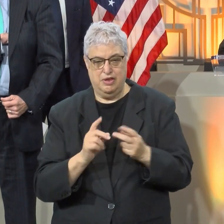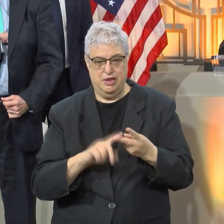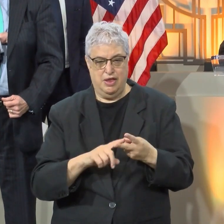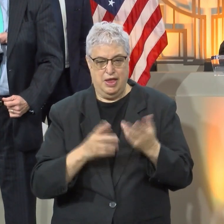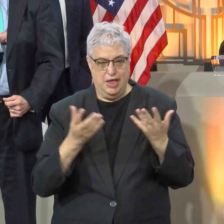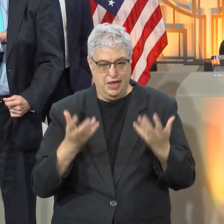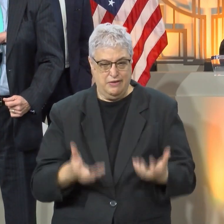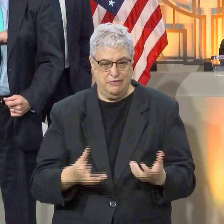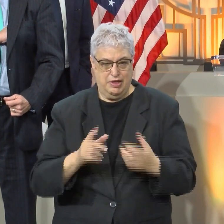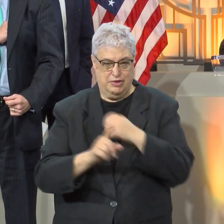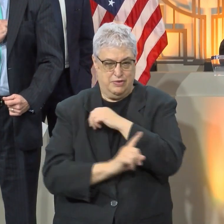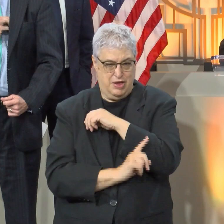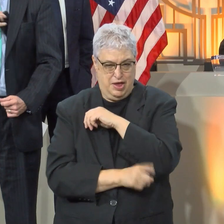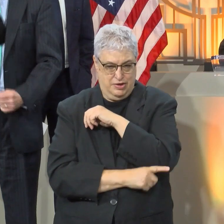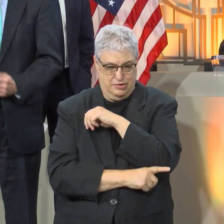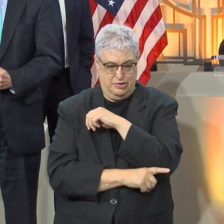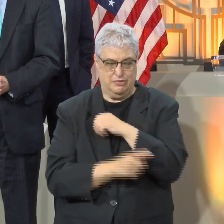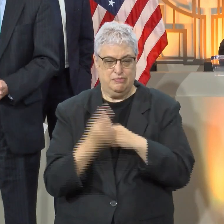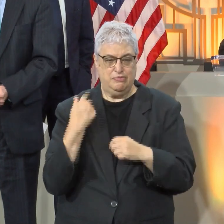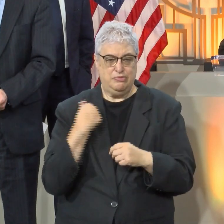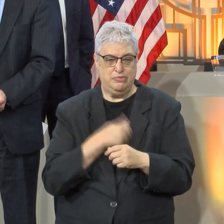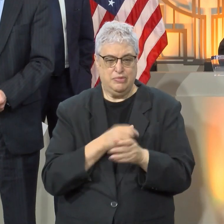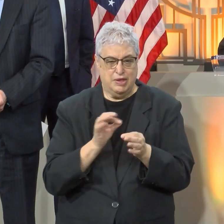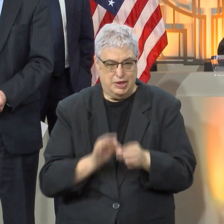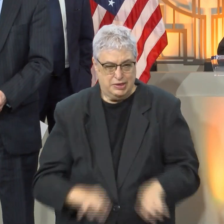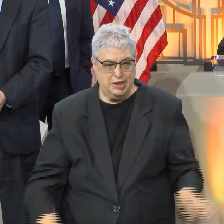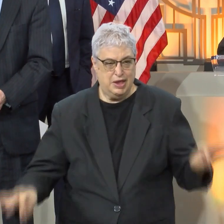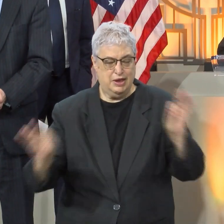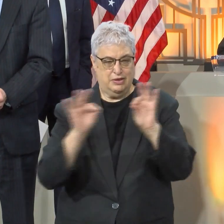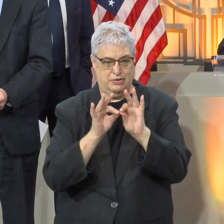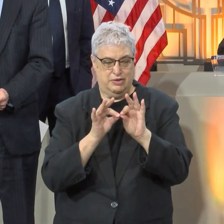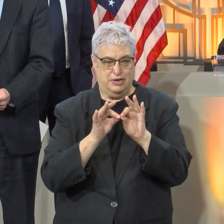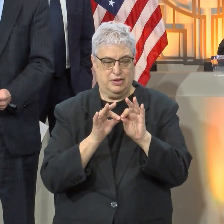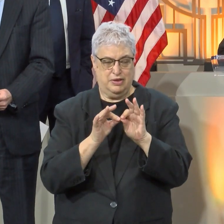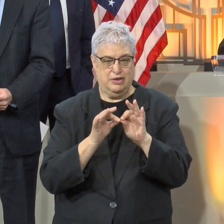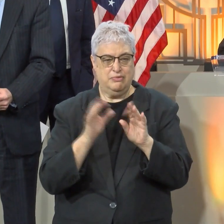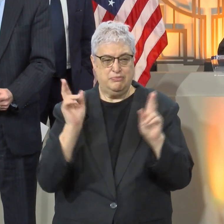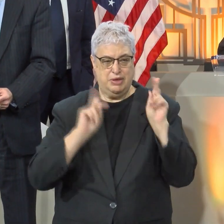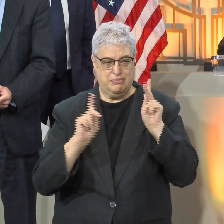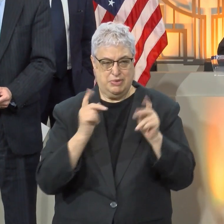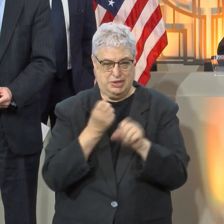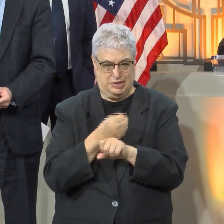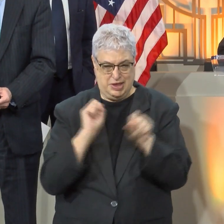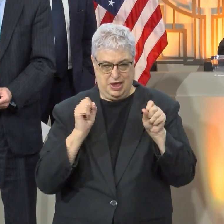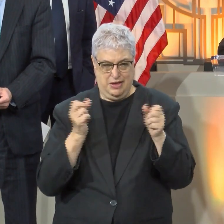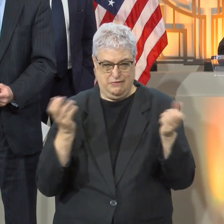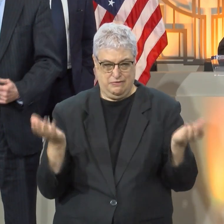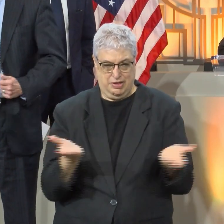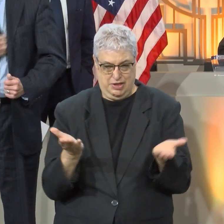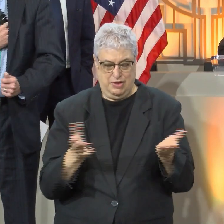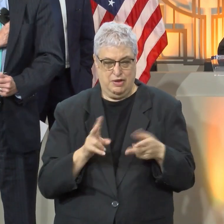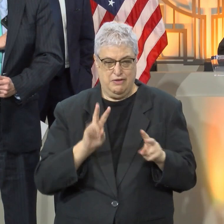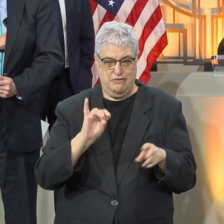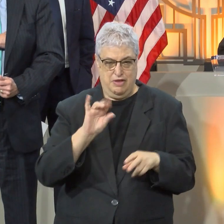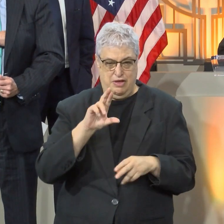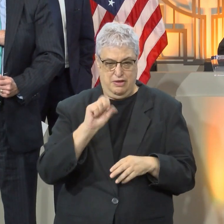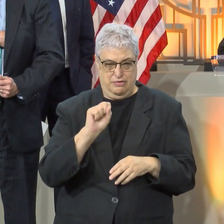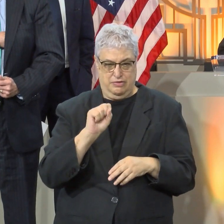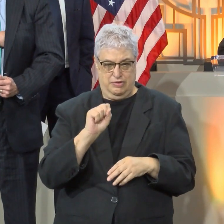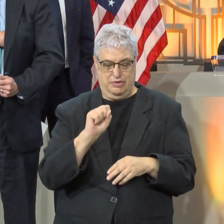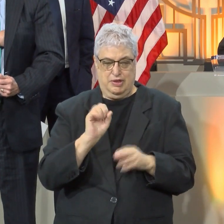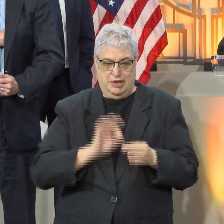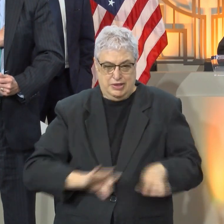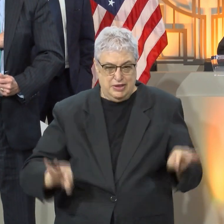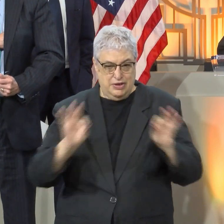In short, we are essential to keeping Houstonians safe during this pandemic, but being an essential employee comes with